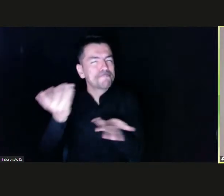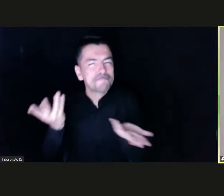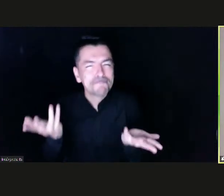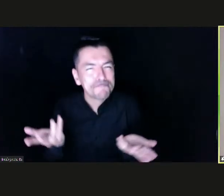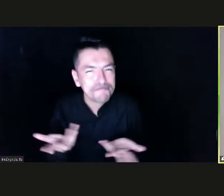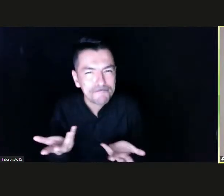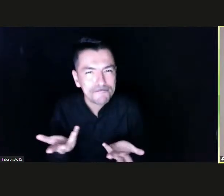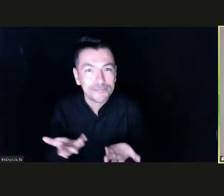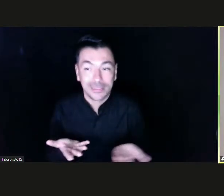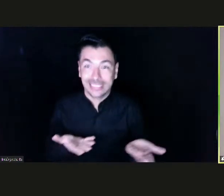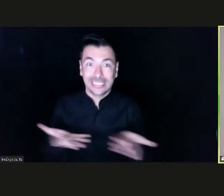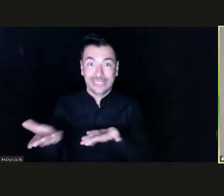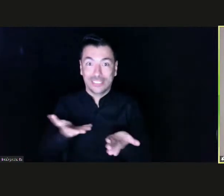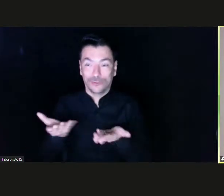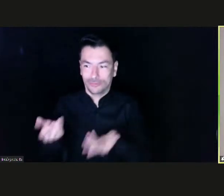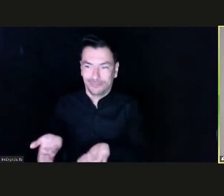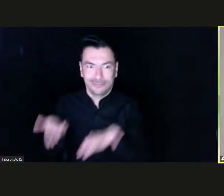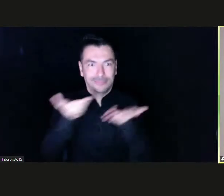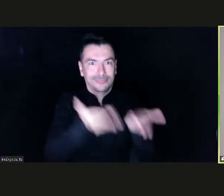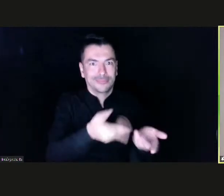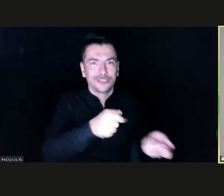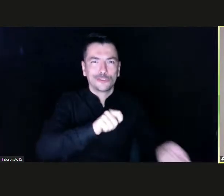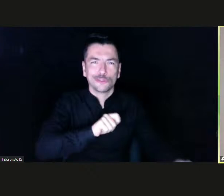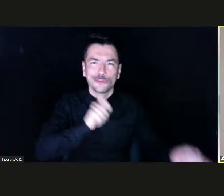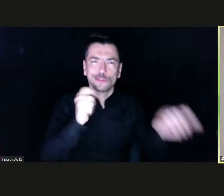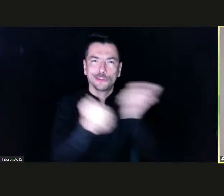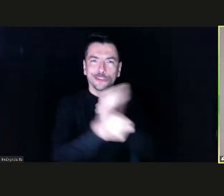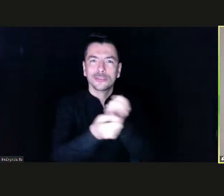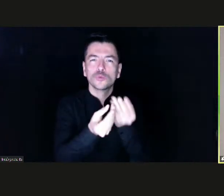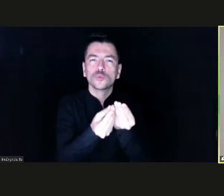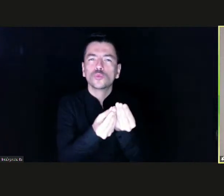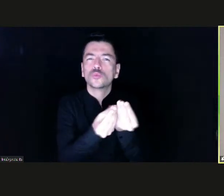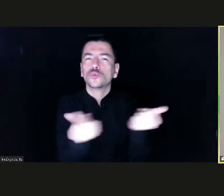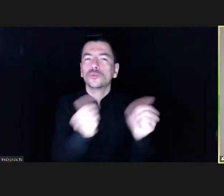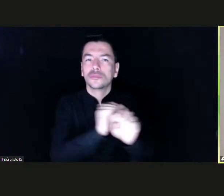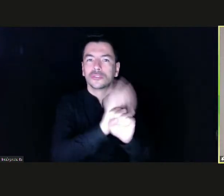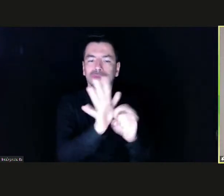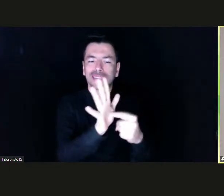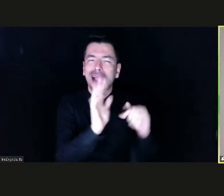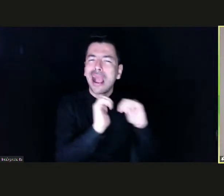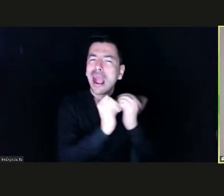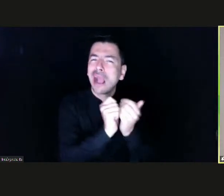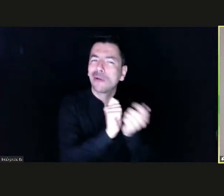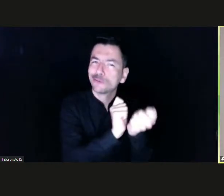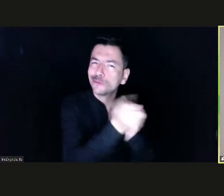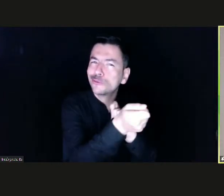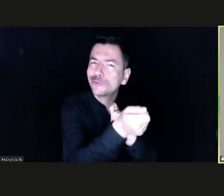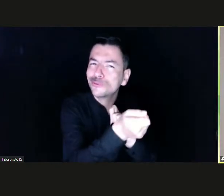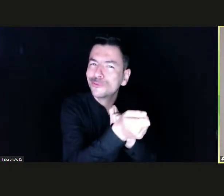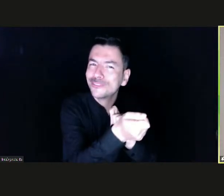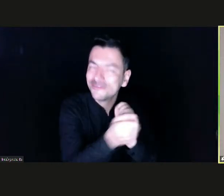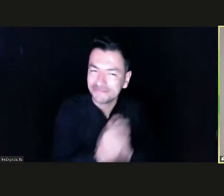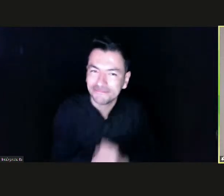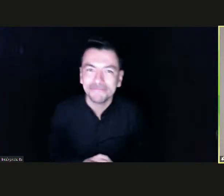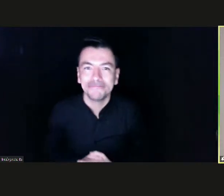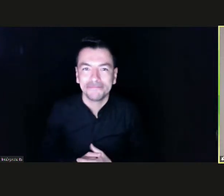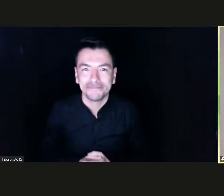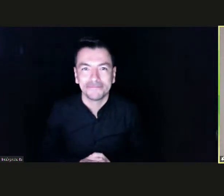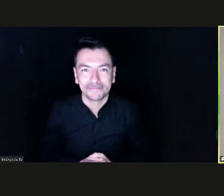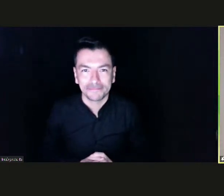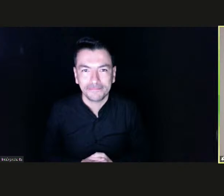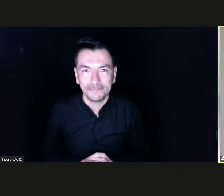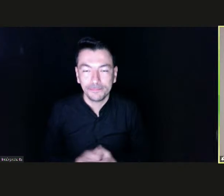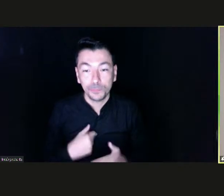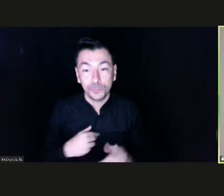unpack it as we go through this session. And as the Secretary General would have indicated in her opening remarks, this high-level forum is,